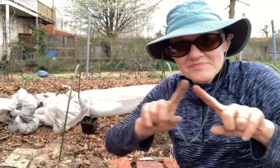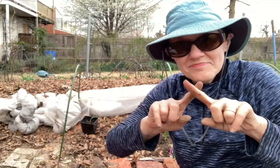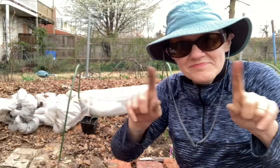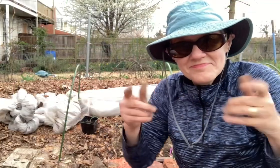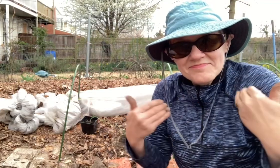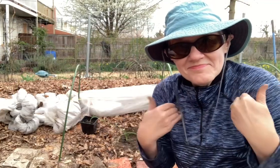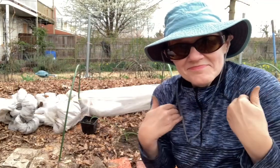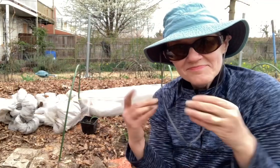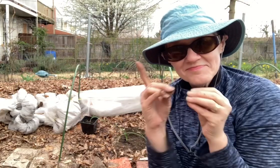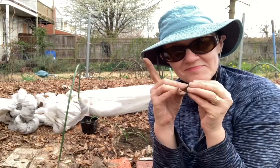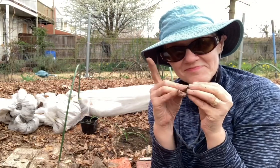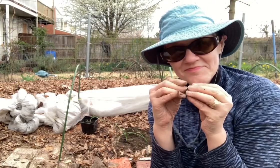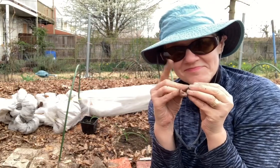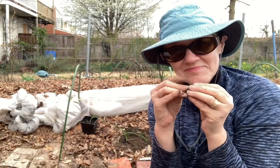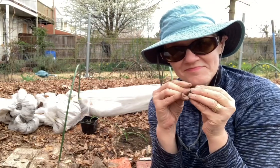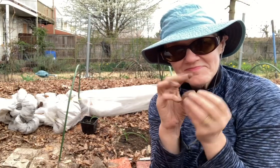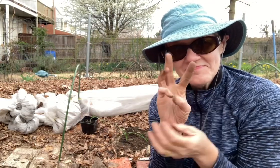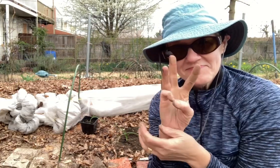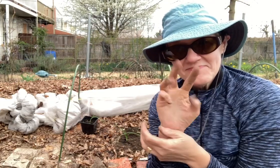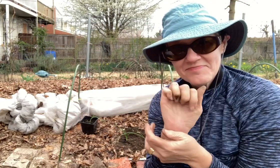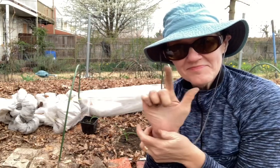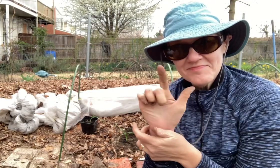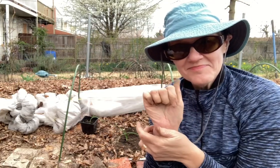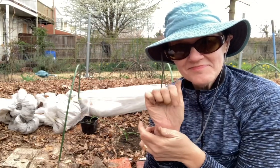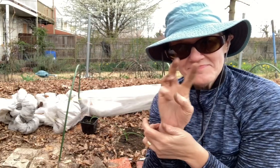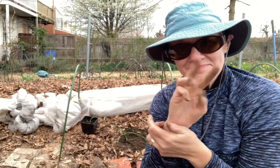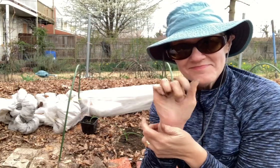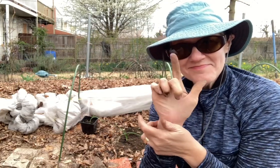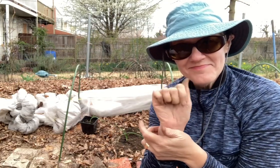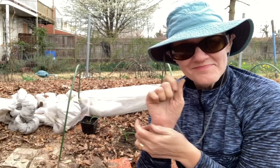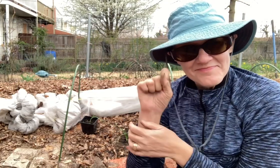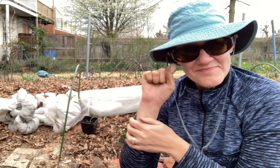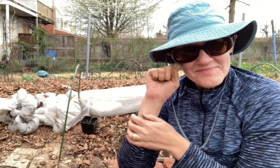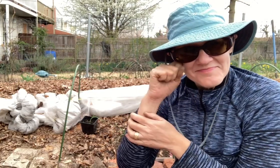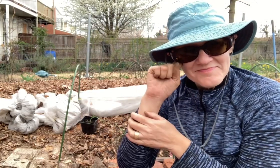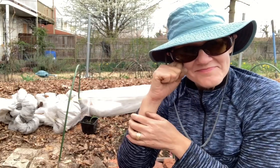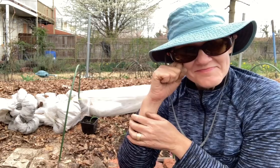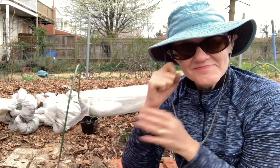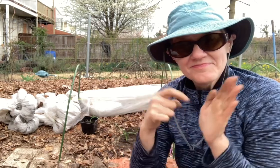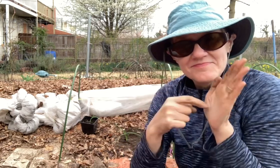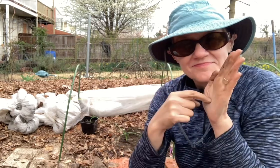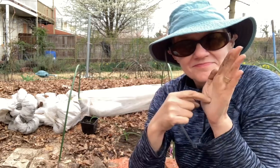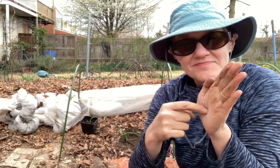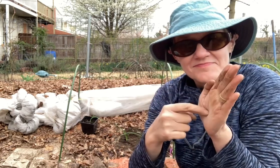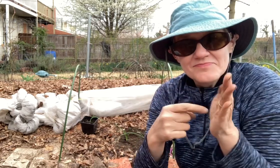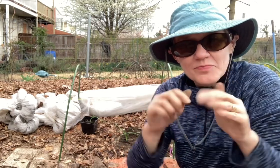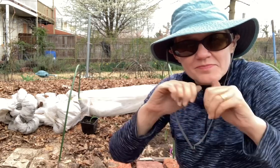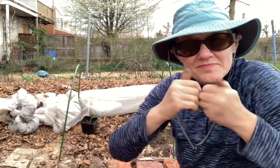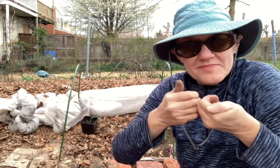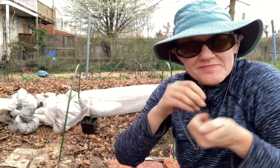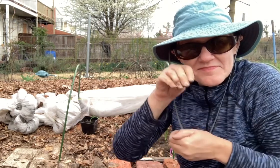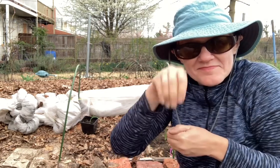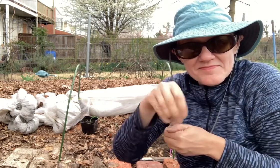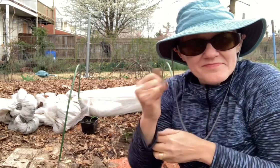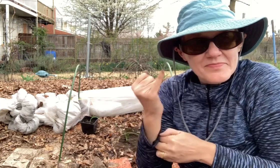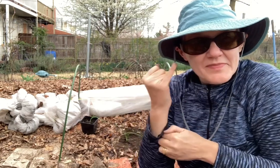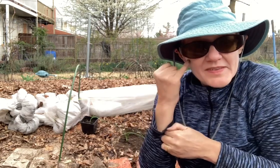Now the trench is full, but I've still got one more Walla Walla left. So it's a perfect time to show you how to plant